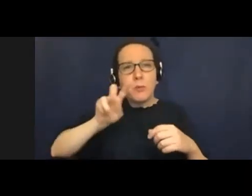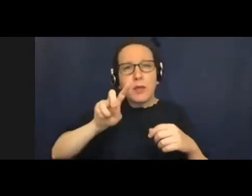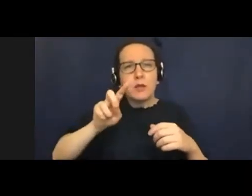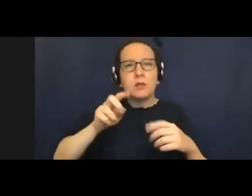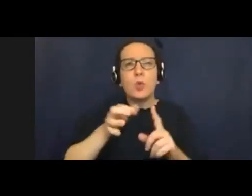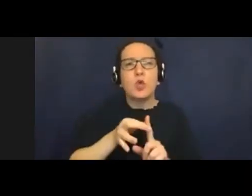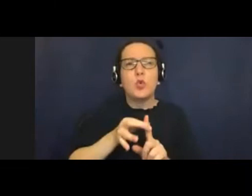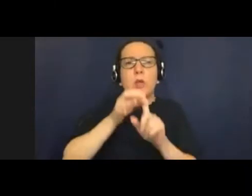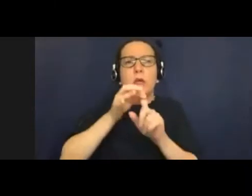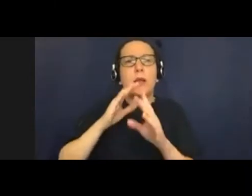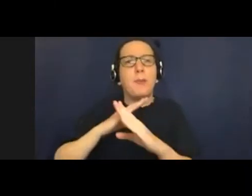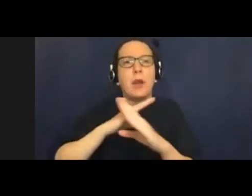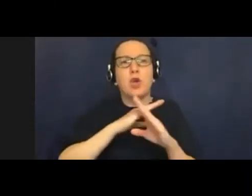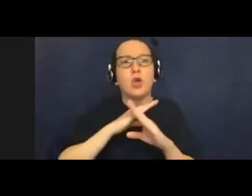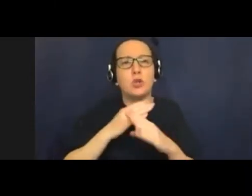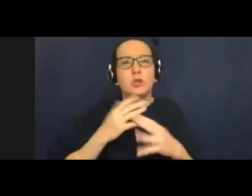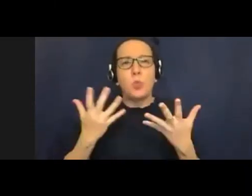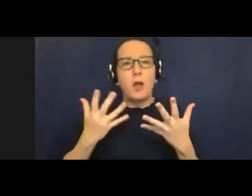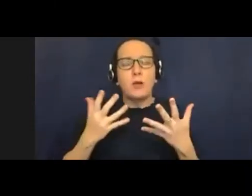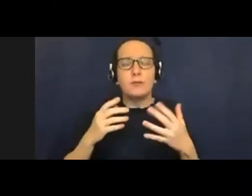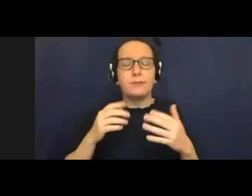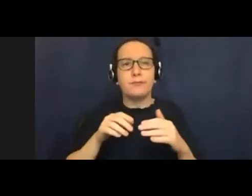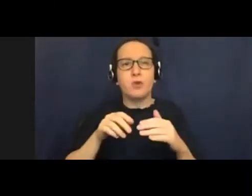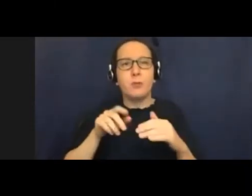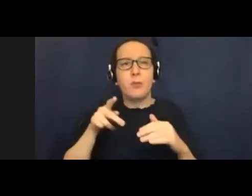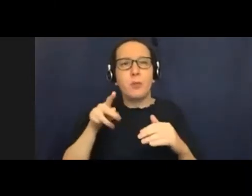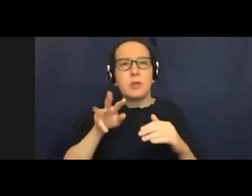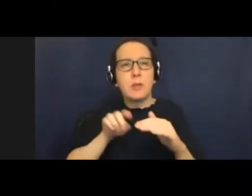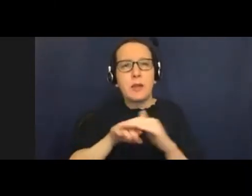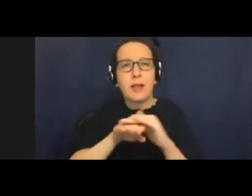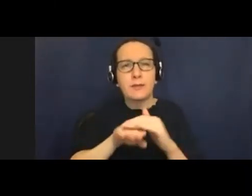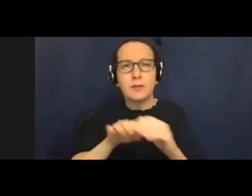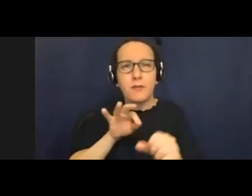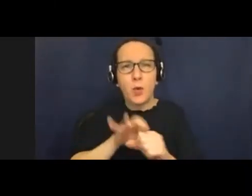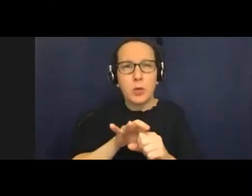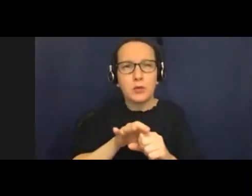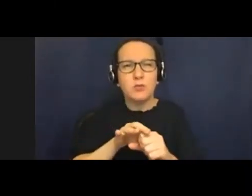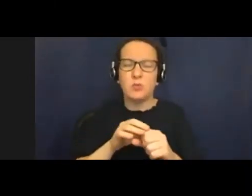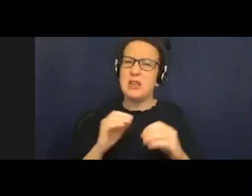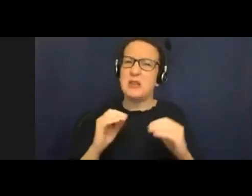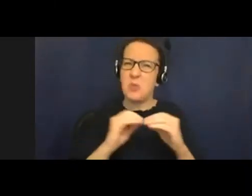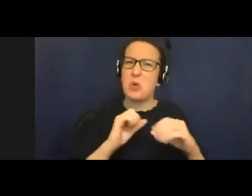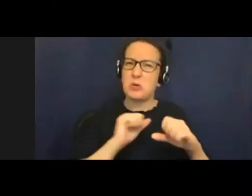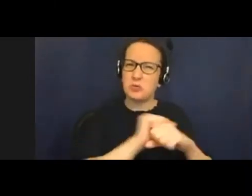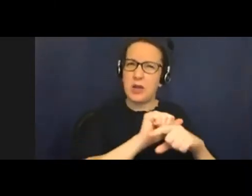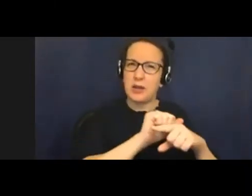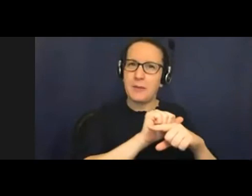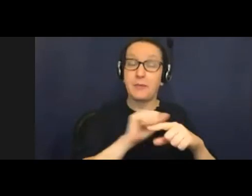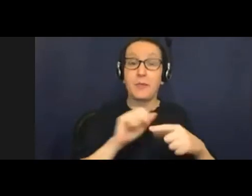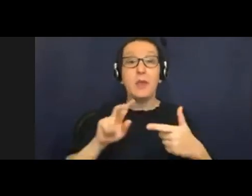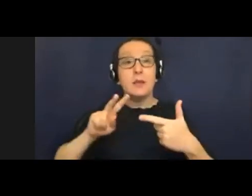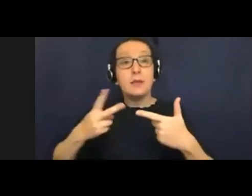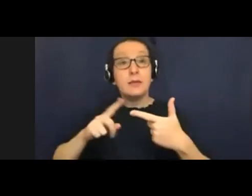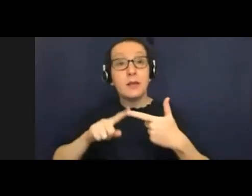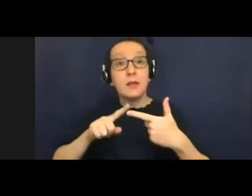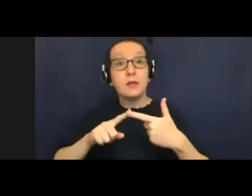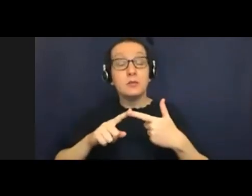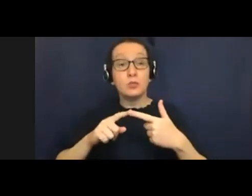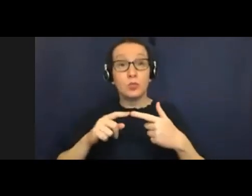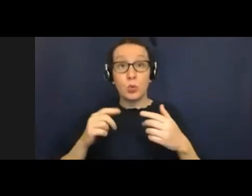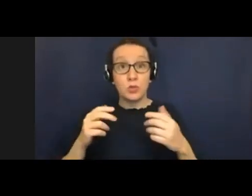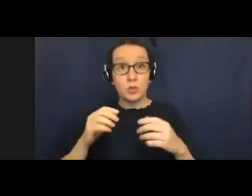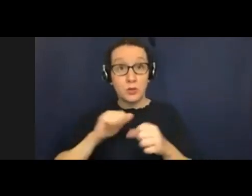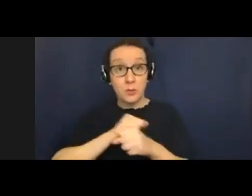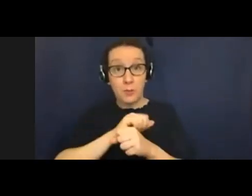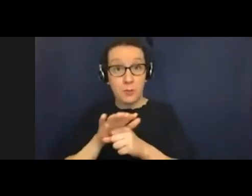A second barrier that was around pre-pandemic and has just been exacerbated is stigma and discrimination. And